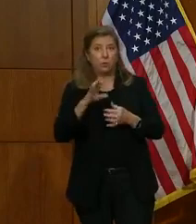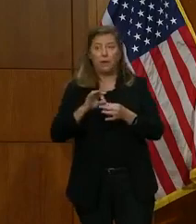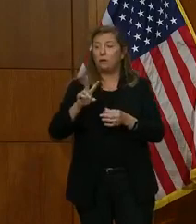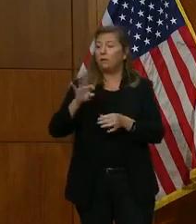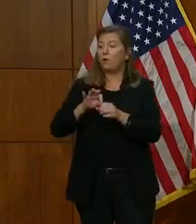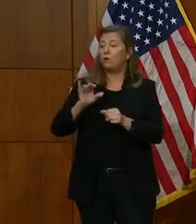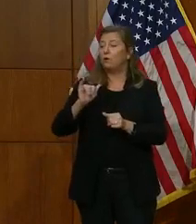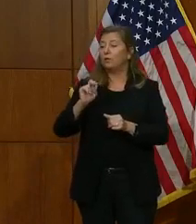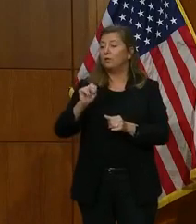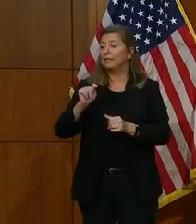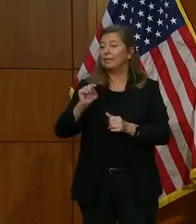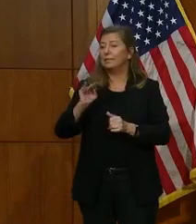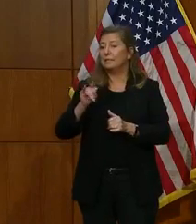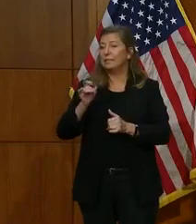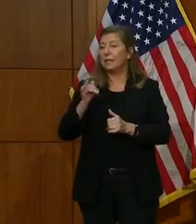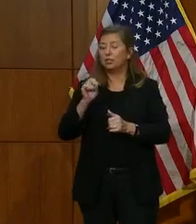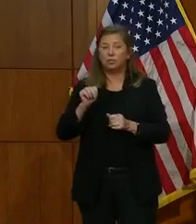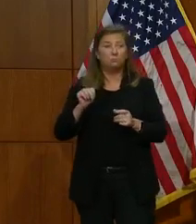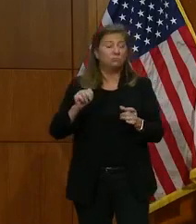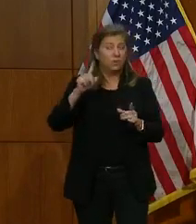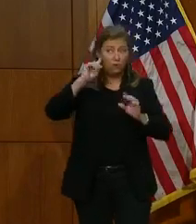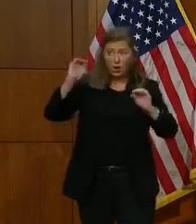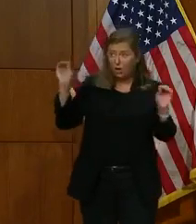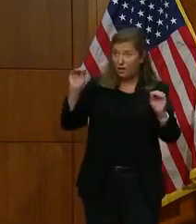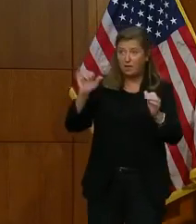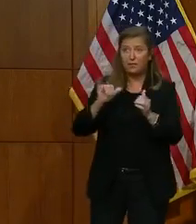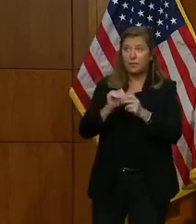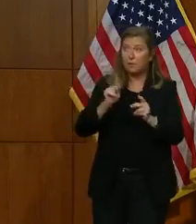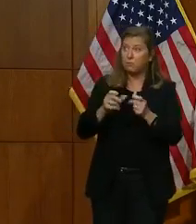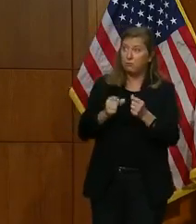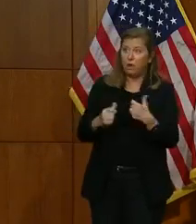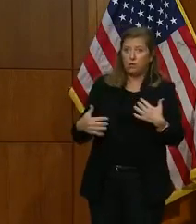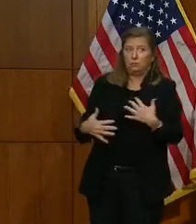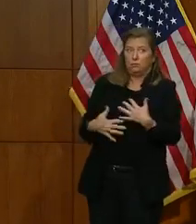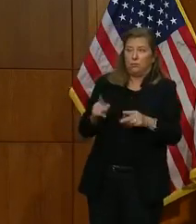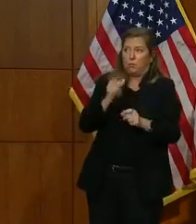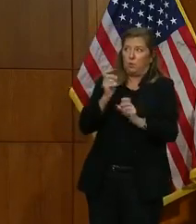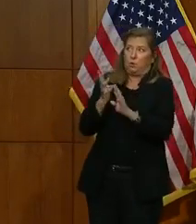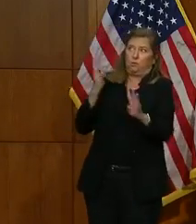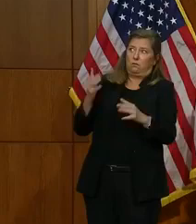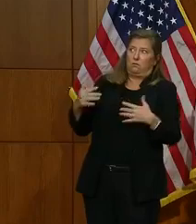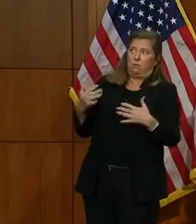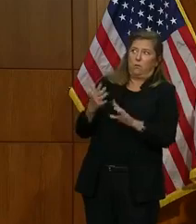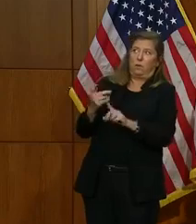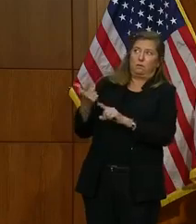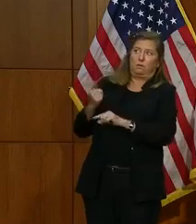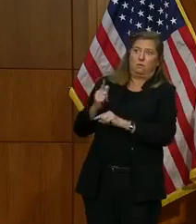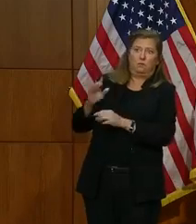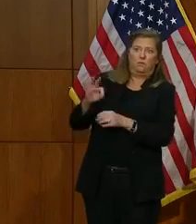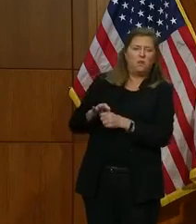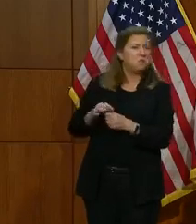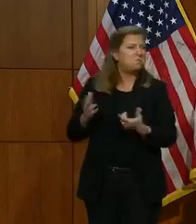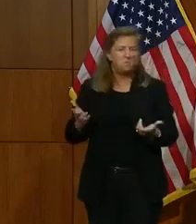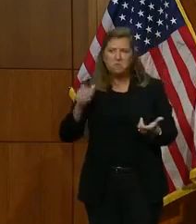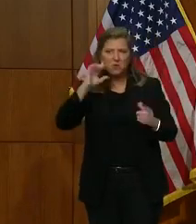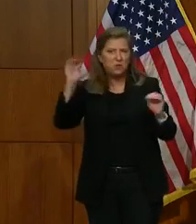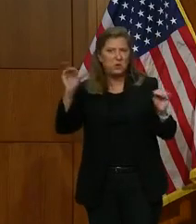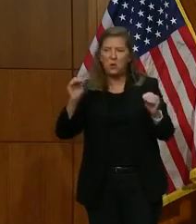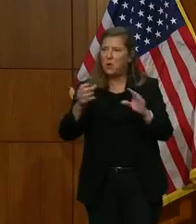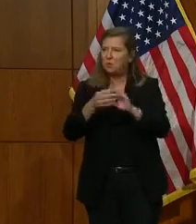no reports, to my knowledge, of voter intimidation at the polls. It's been a very smooth process at all the polling places across the